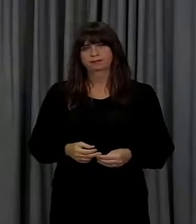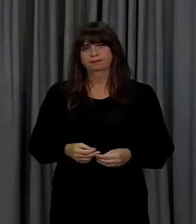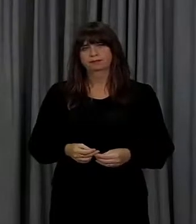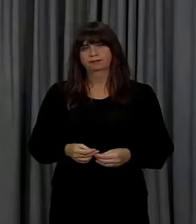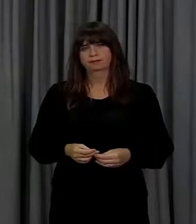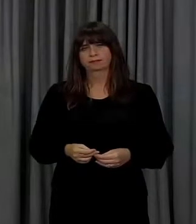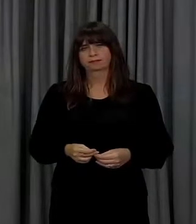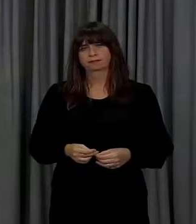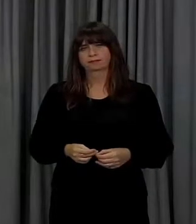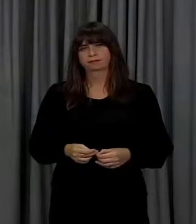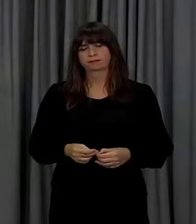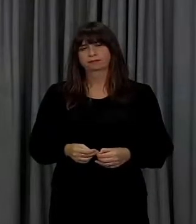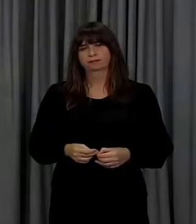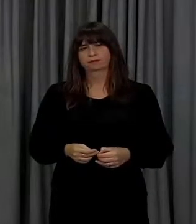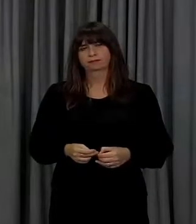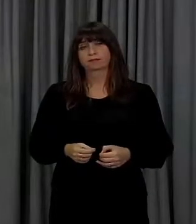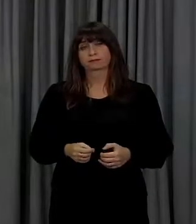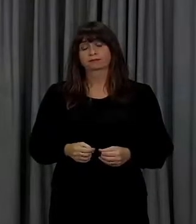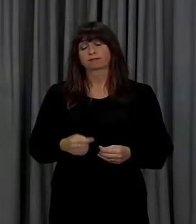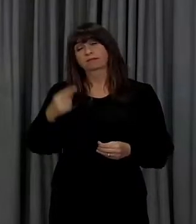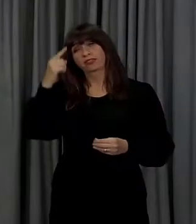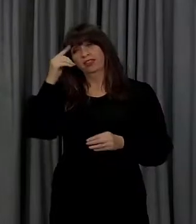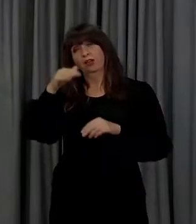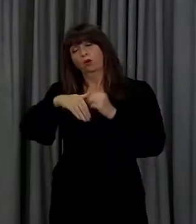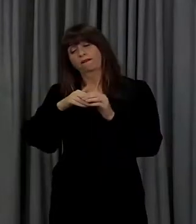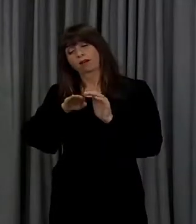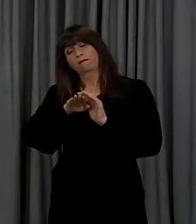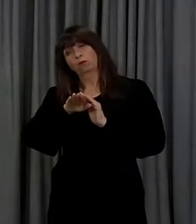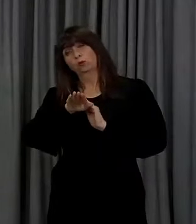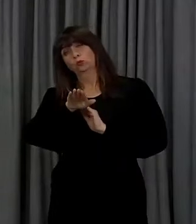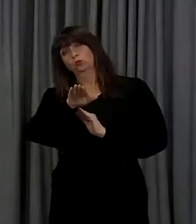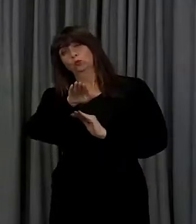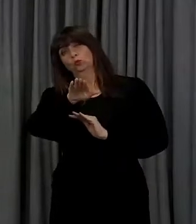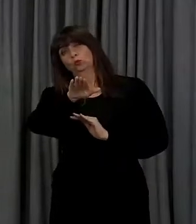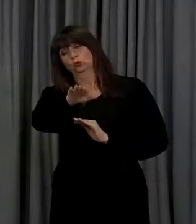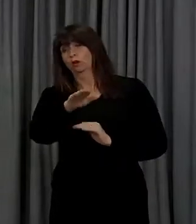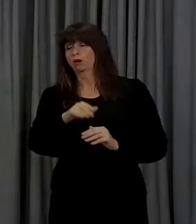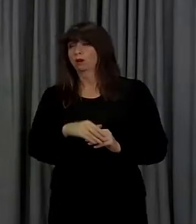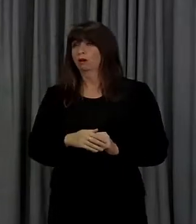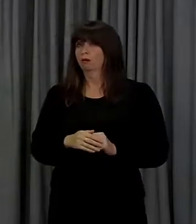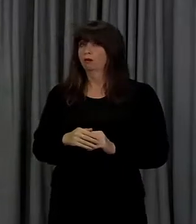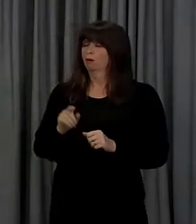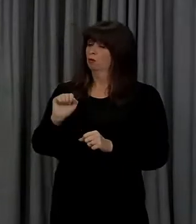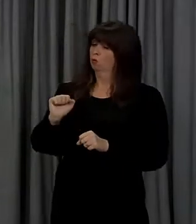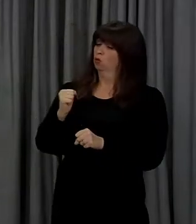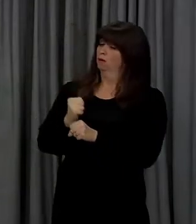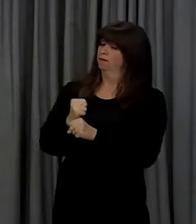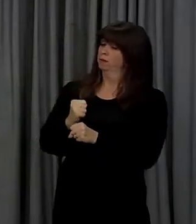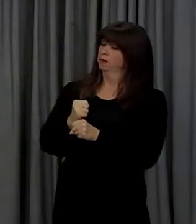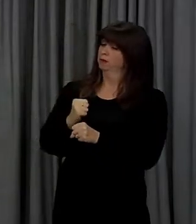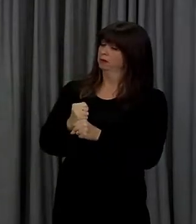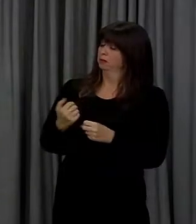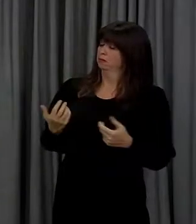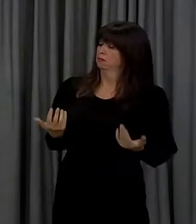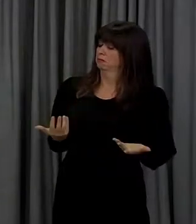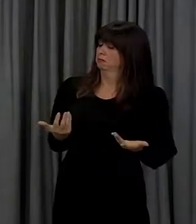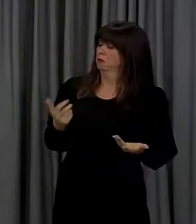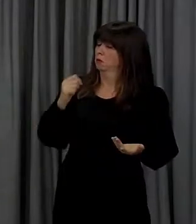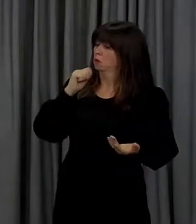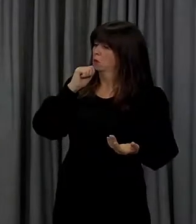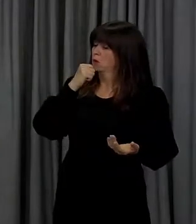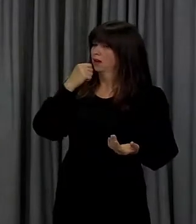picture, the longer term, I suppose, are you as a government considering anything along the lines of